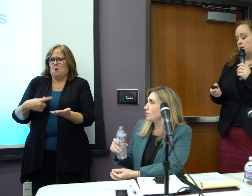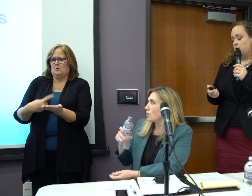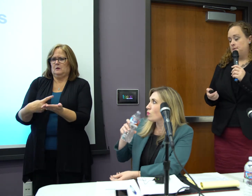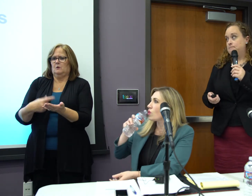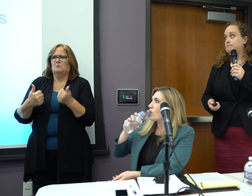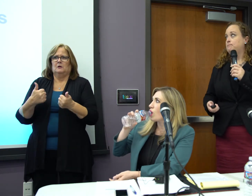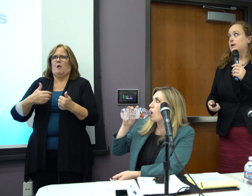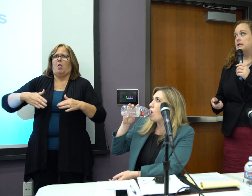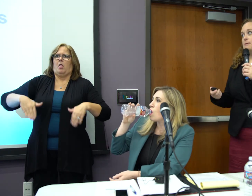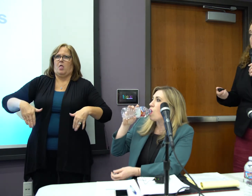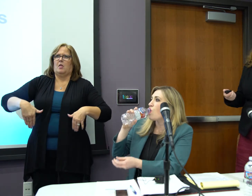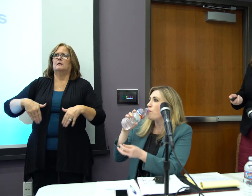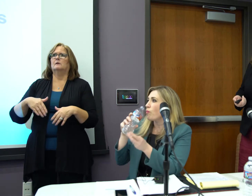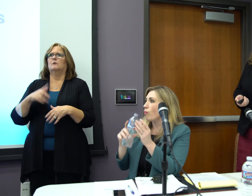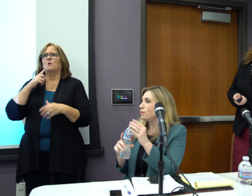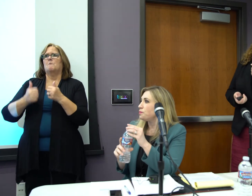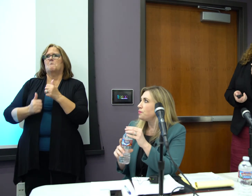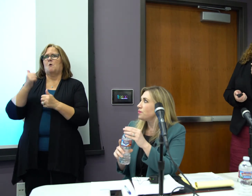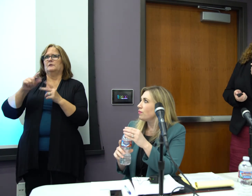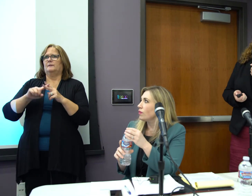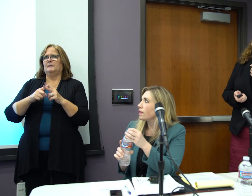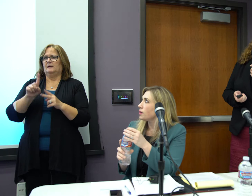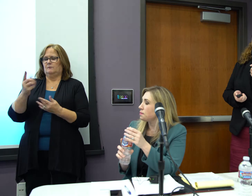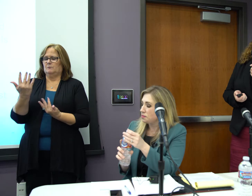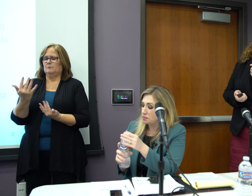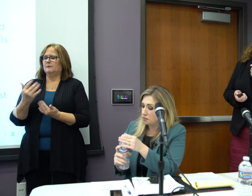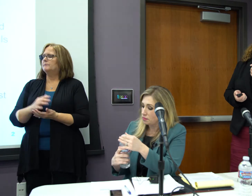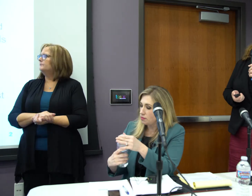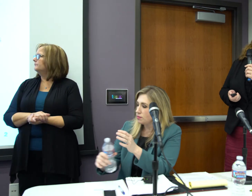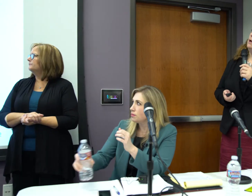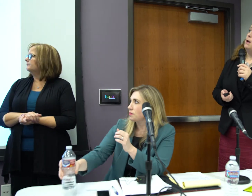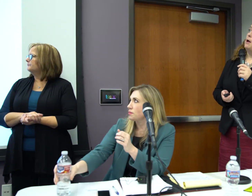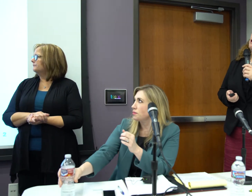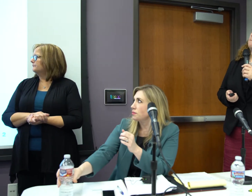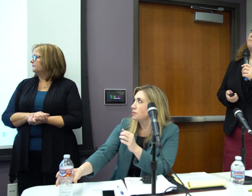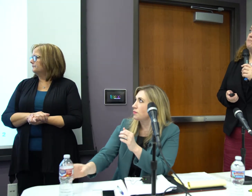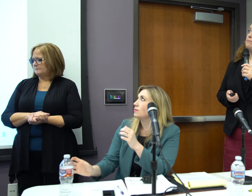haven't. And that's probably most of the very beginning, so let's just maybe move through here real quick.